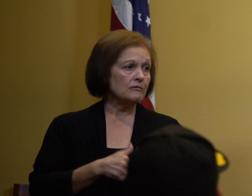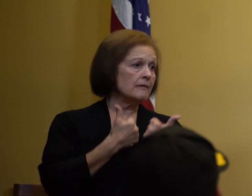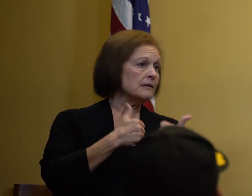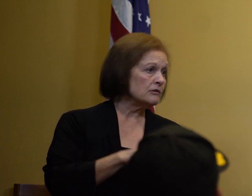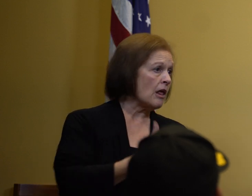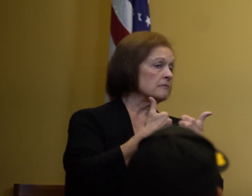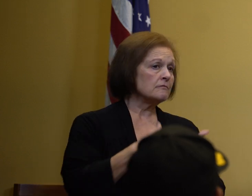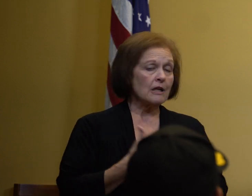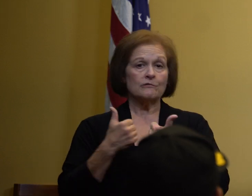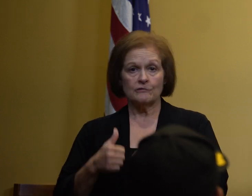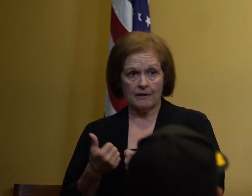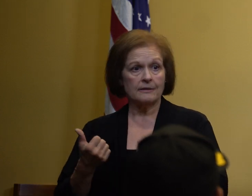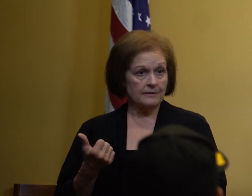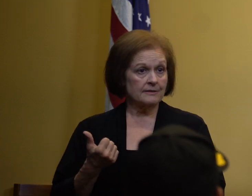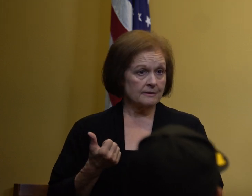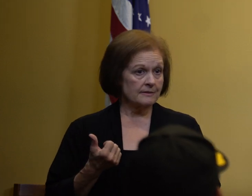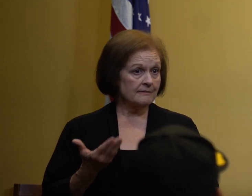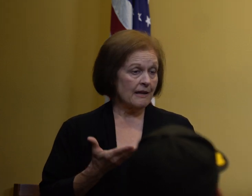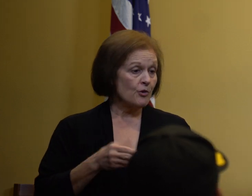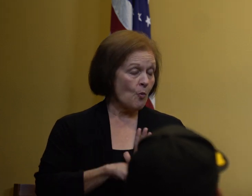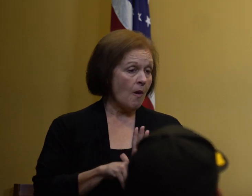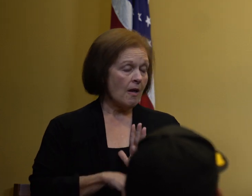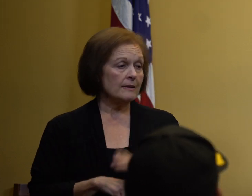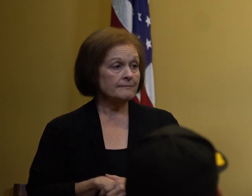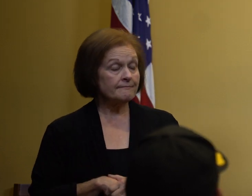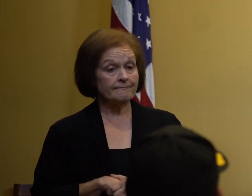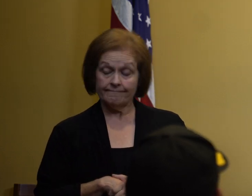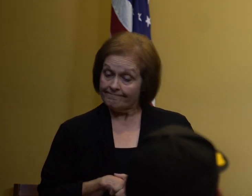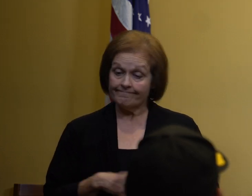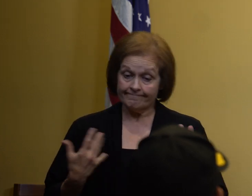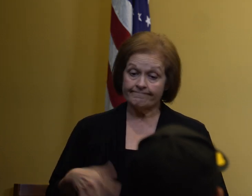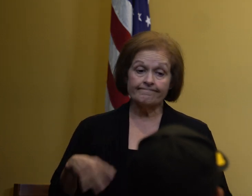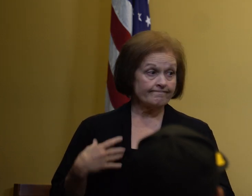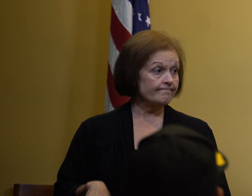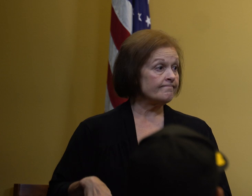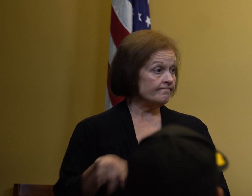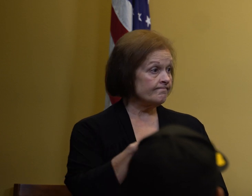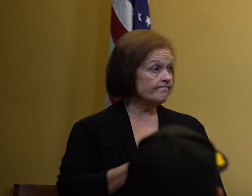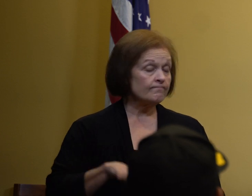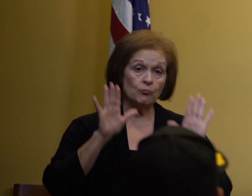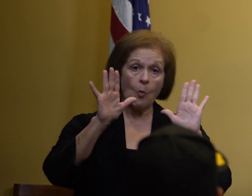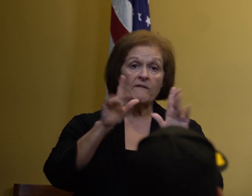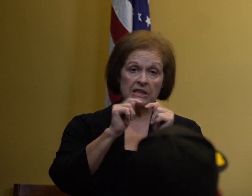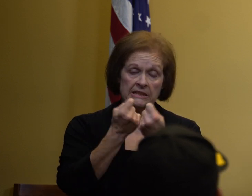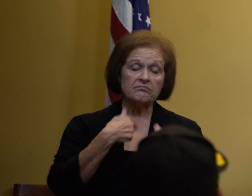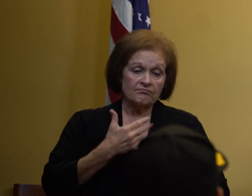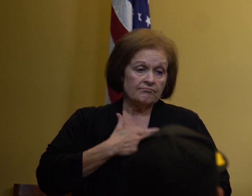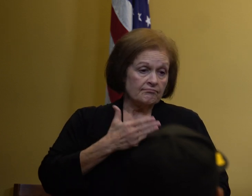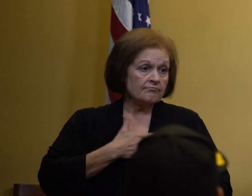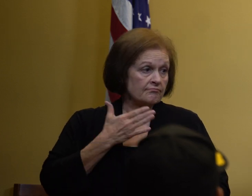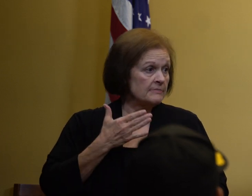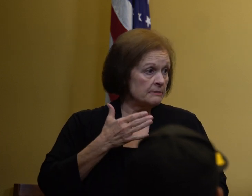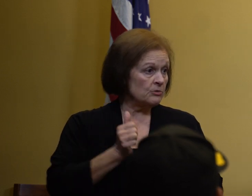history of the city of New Orleans. And so, again, there's no better team that I would rather be with than this one right here. And as